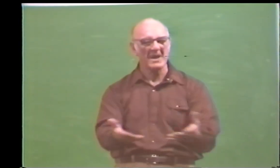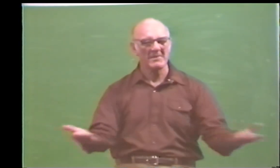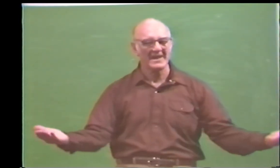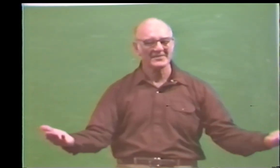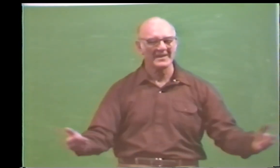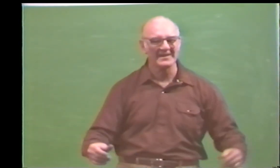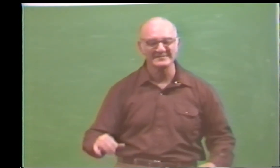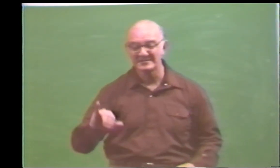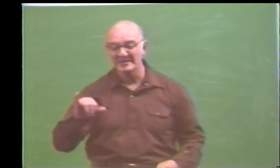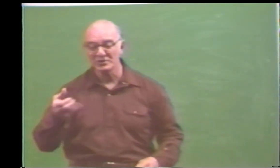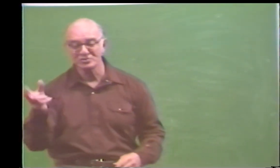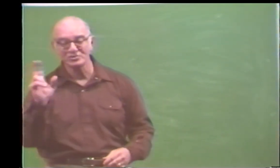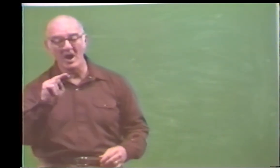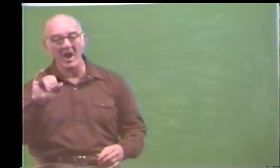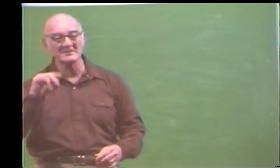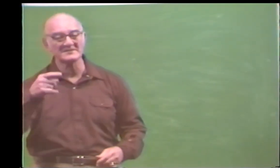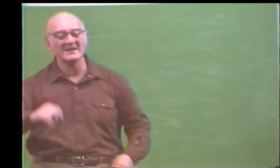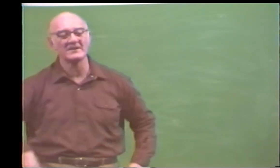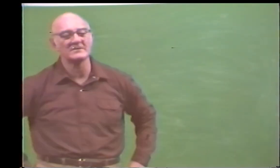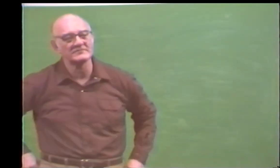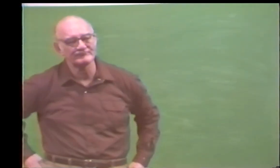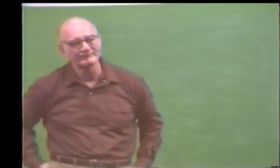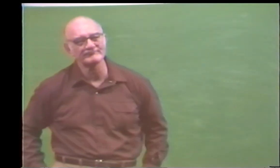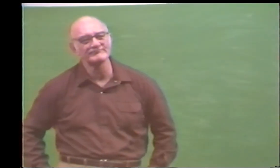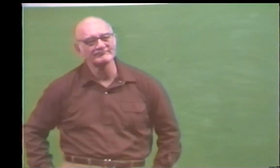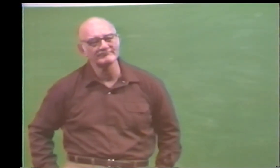many things. John Singer,